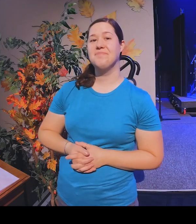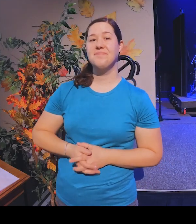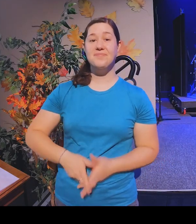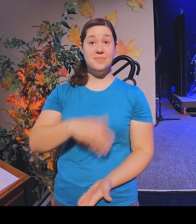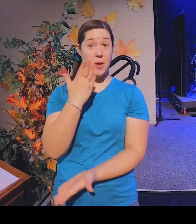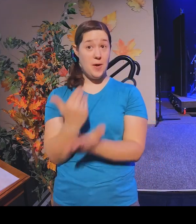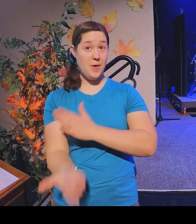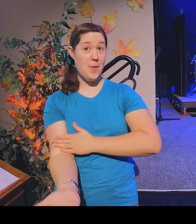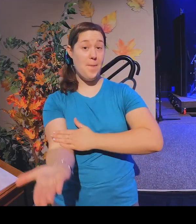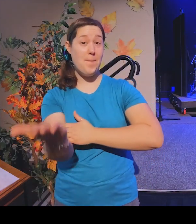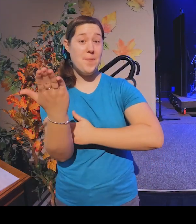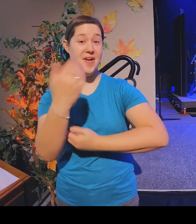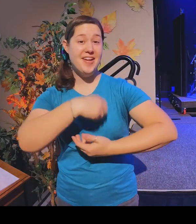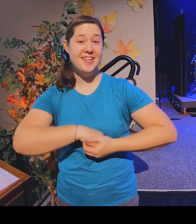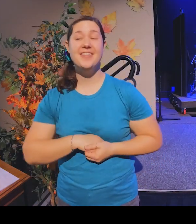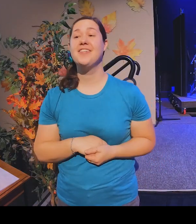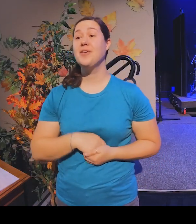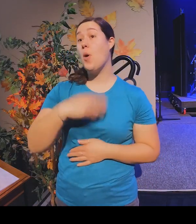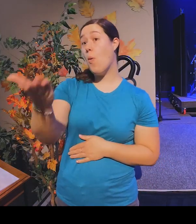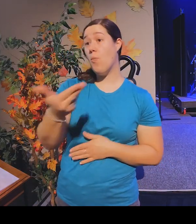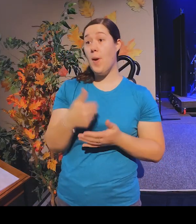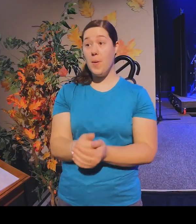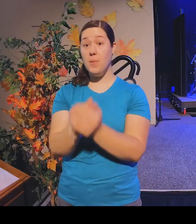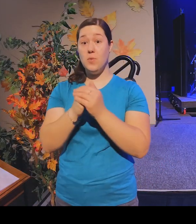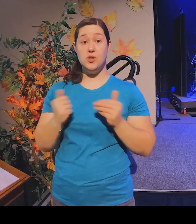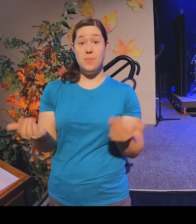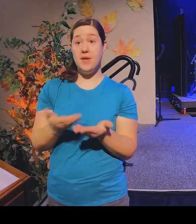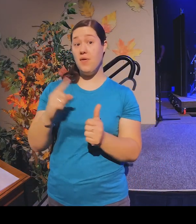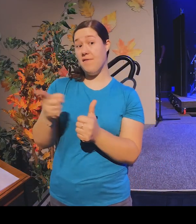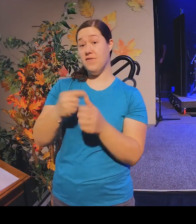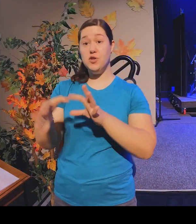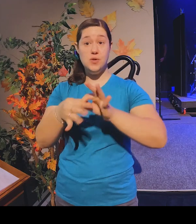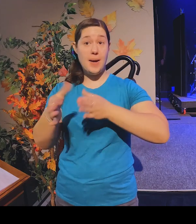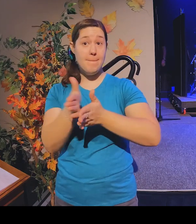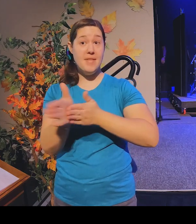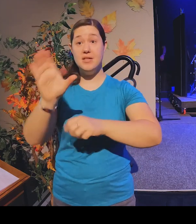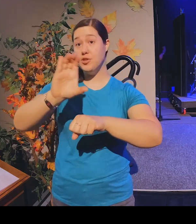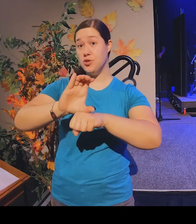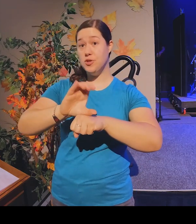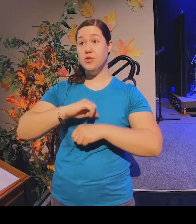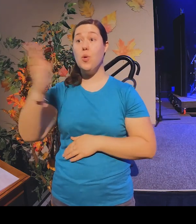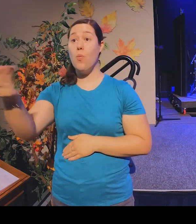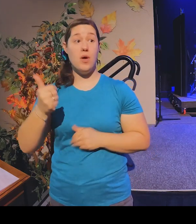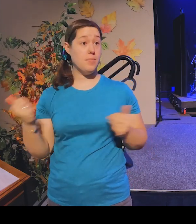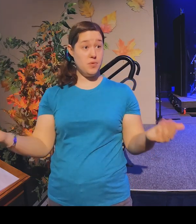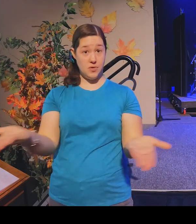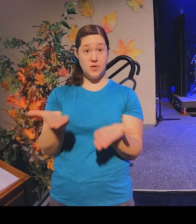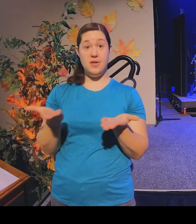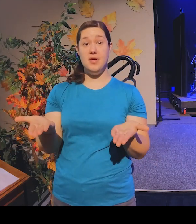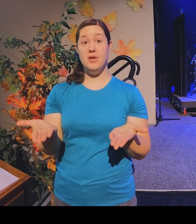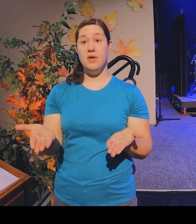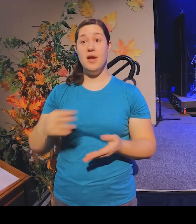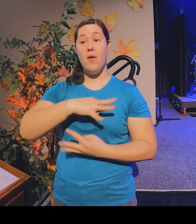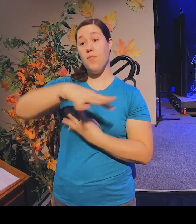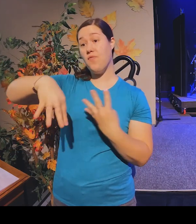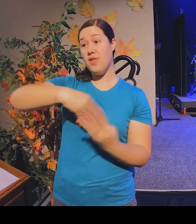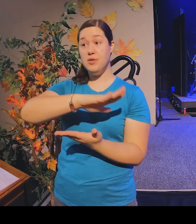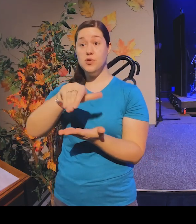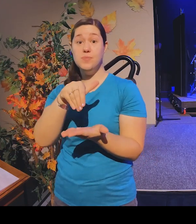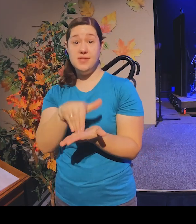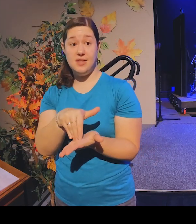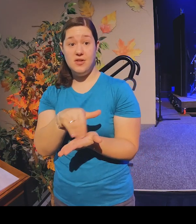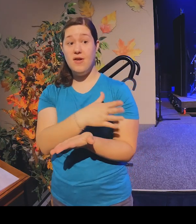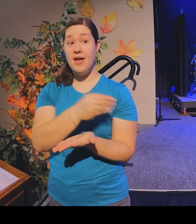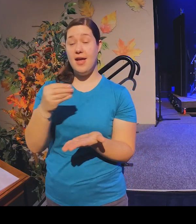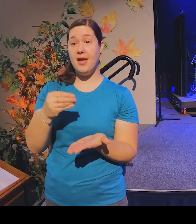Good morning. Welcome to worship here at First United Methodist Church, and welcome those who are here with us in our fellowship center and those who are